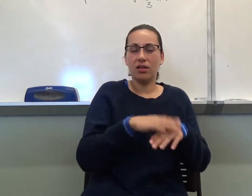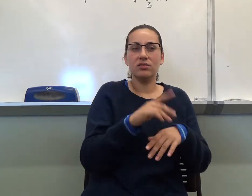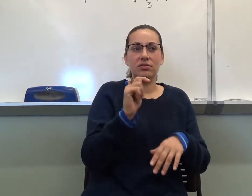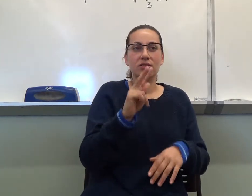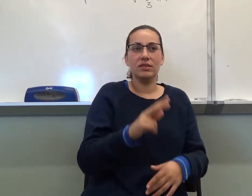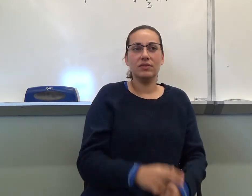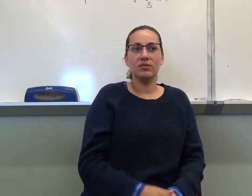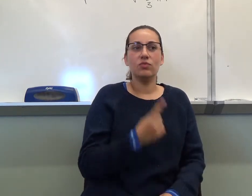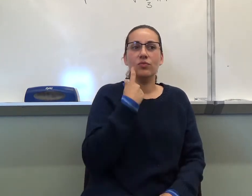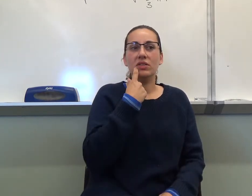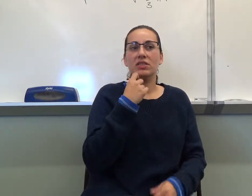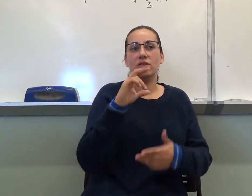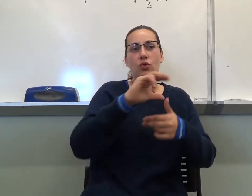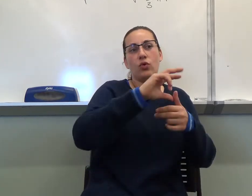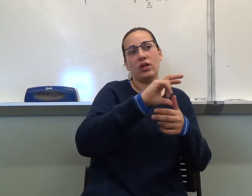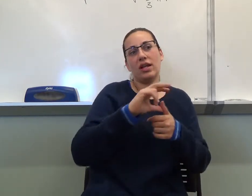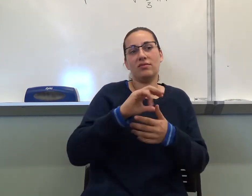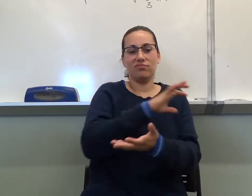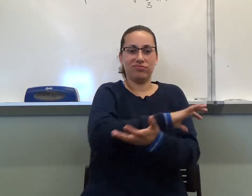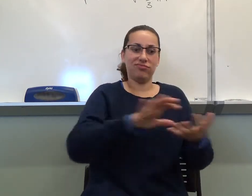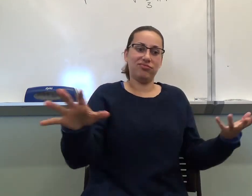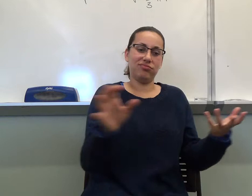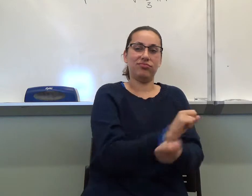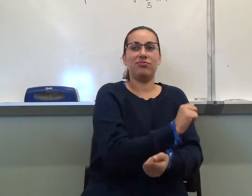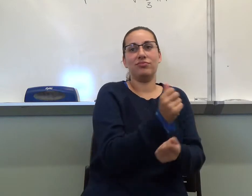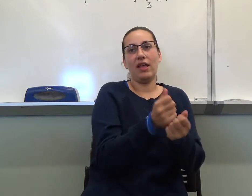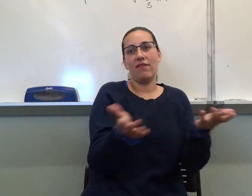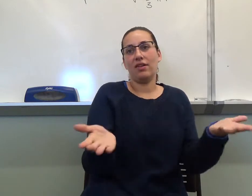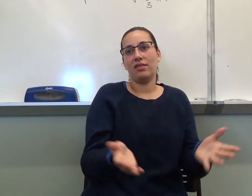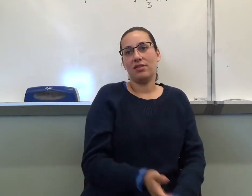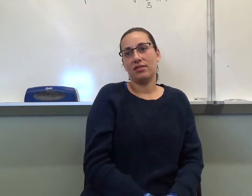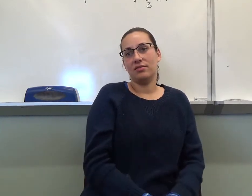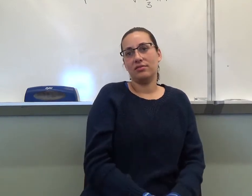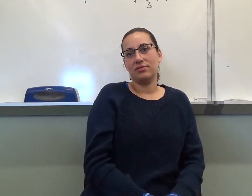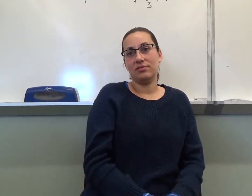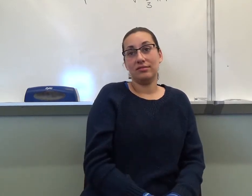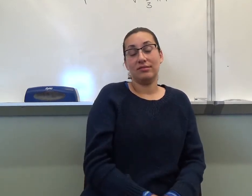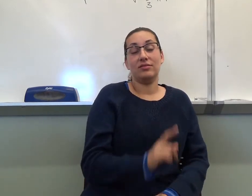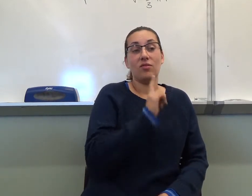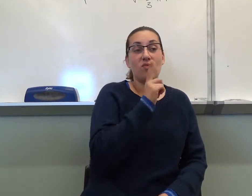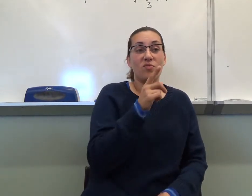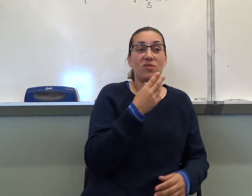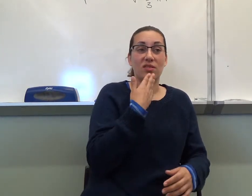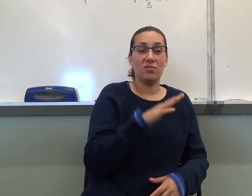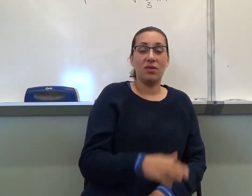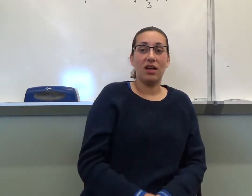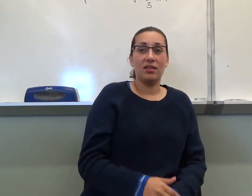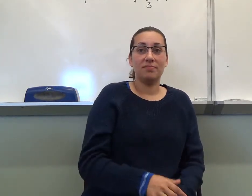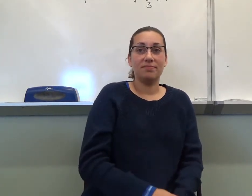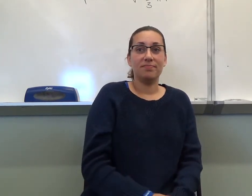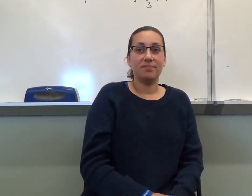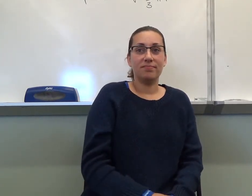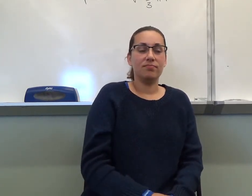at it. But you do have to sit there and stare at them and realize that you locate a particular cell by the row and